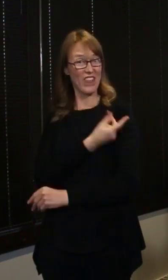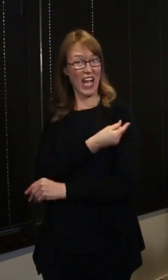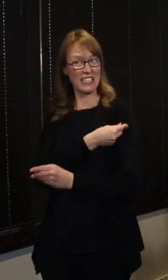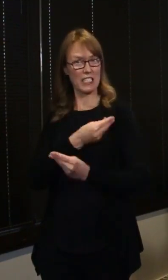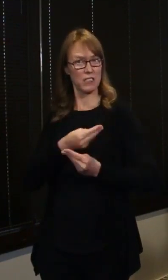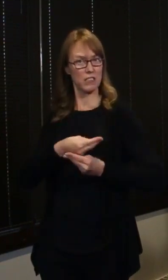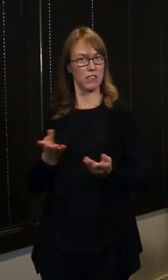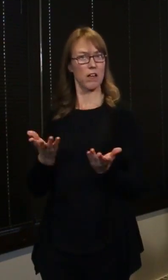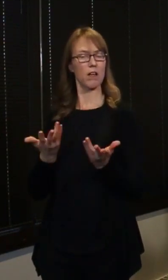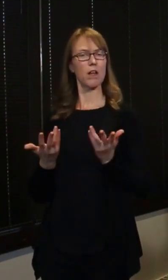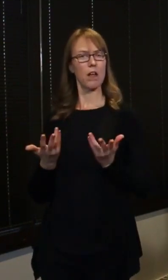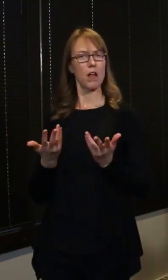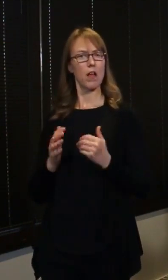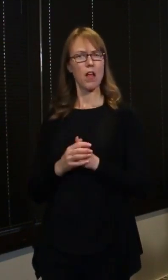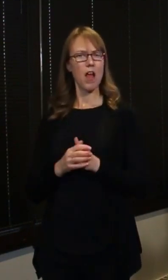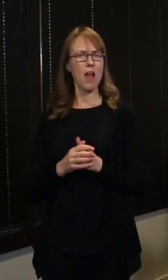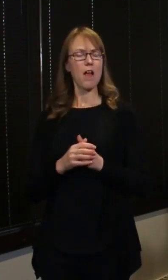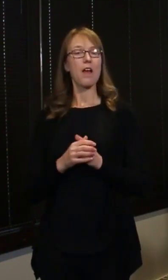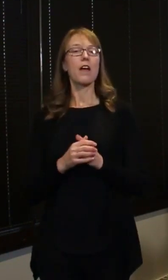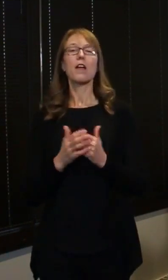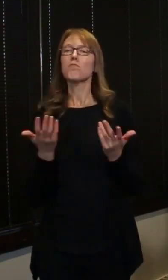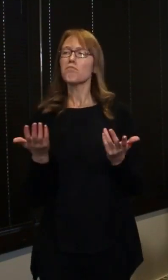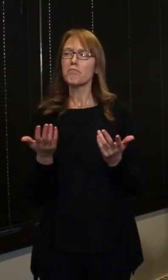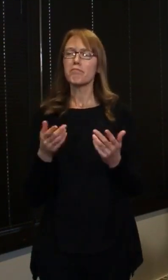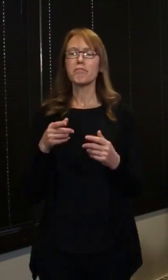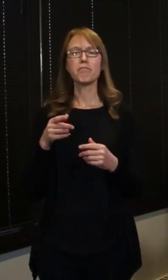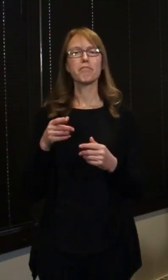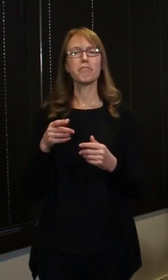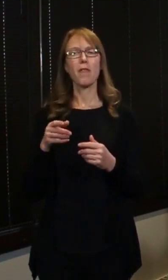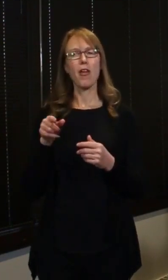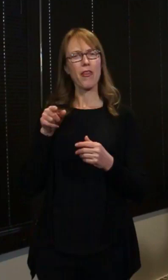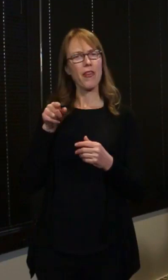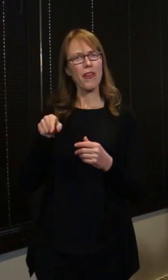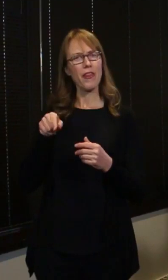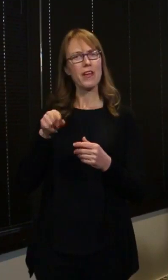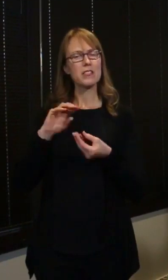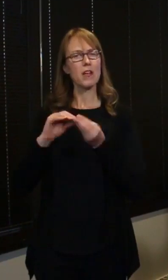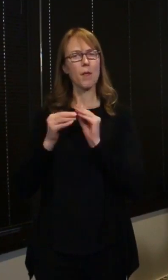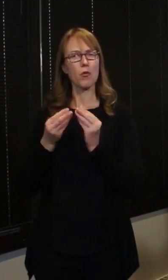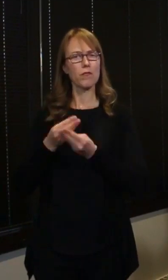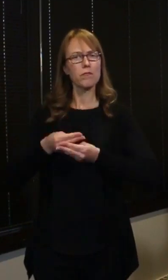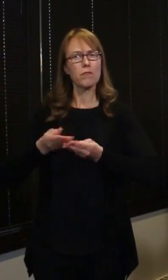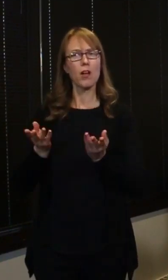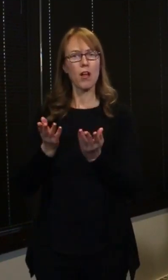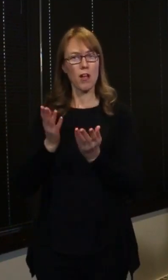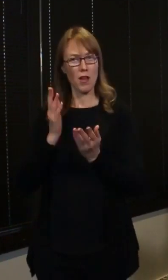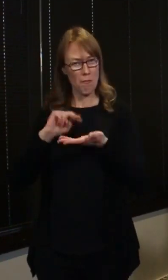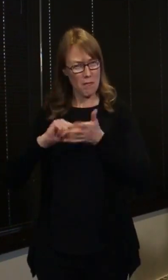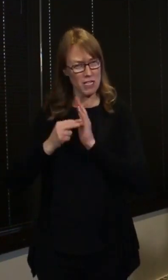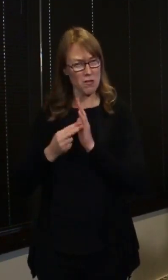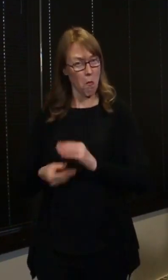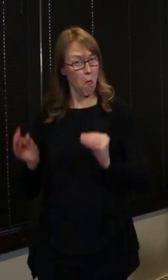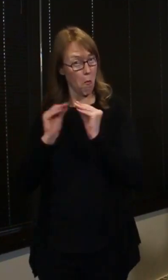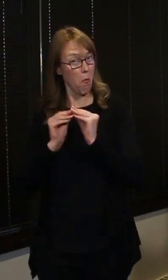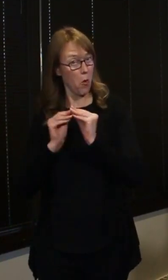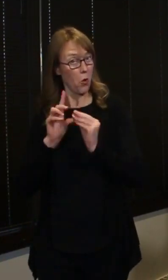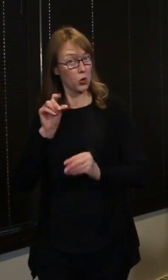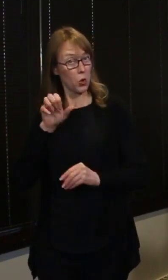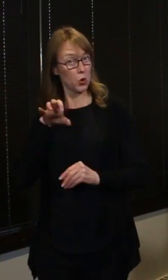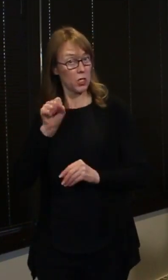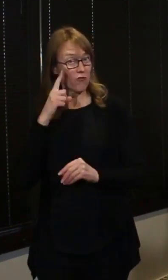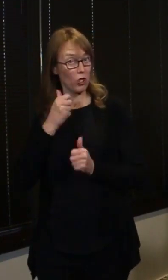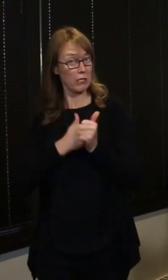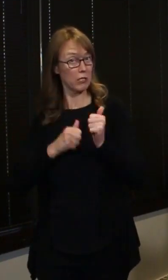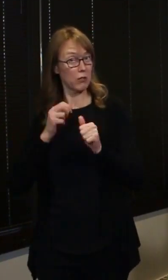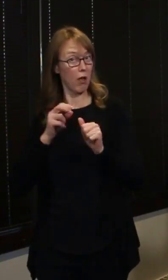mean for our local hospitals' vaccine supply, and is this a significant increase? Yeah, so it's hard to answer